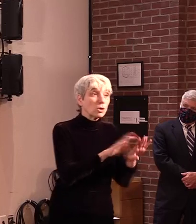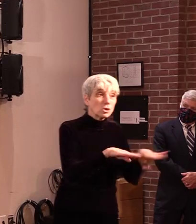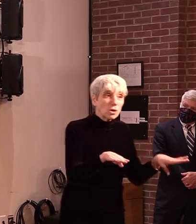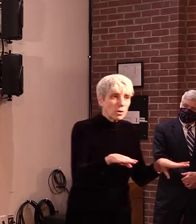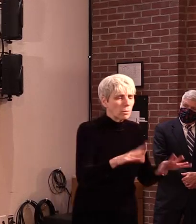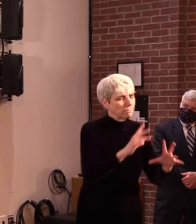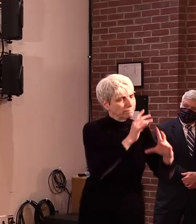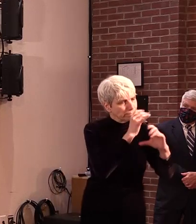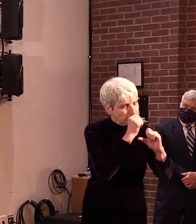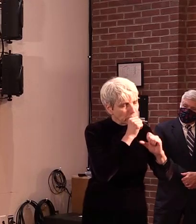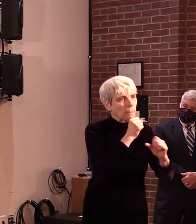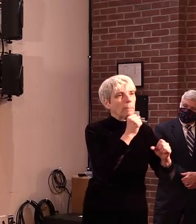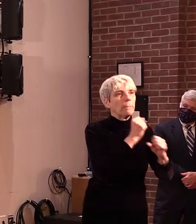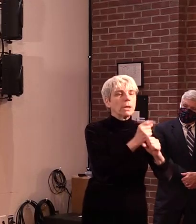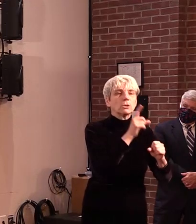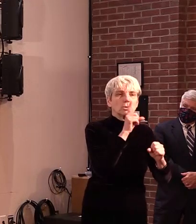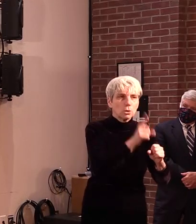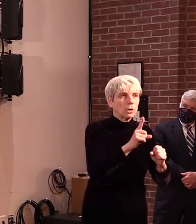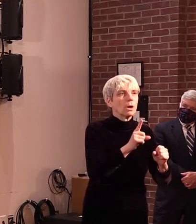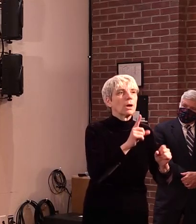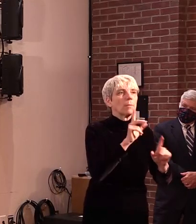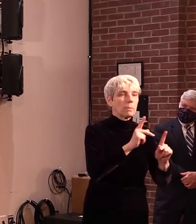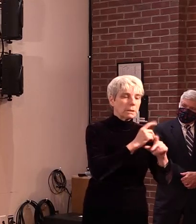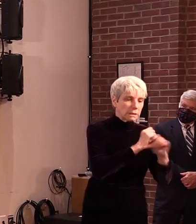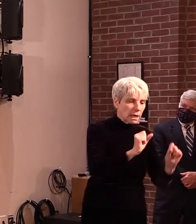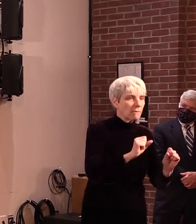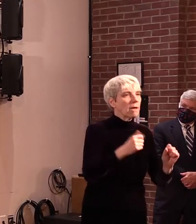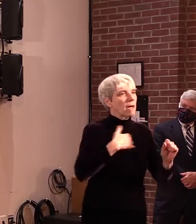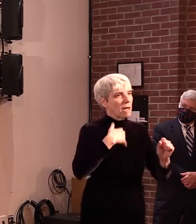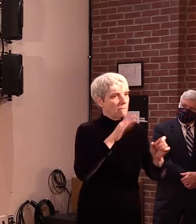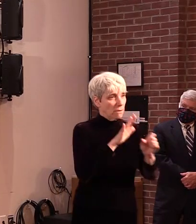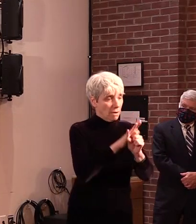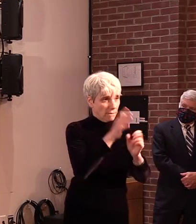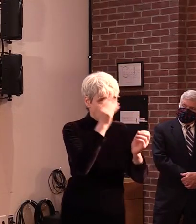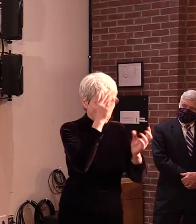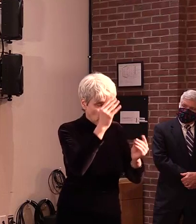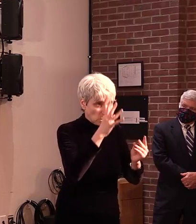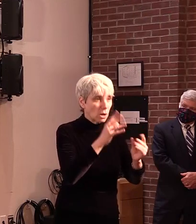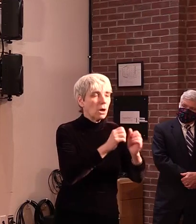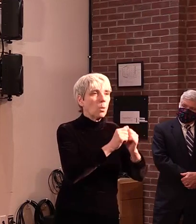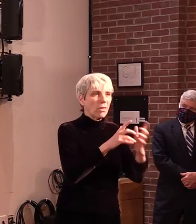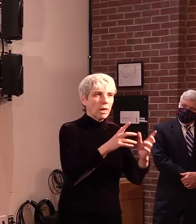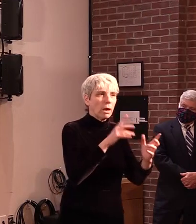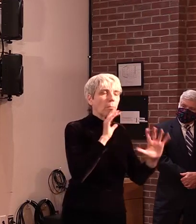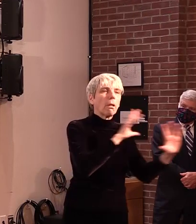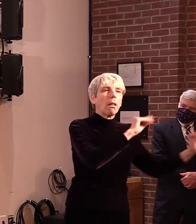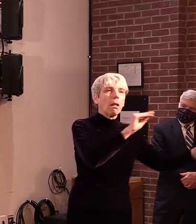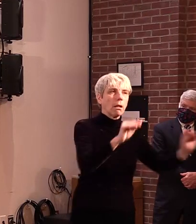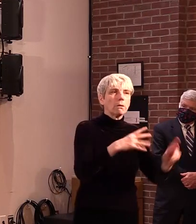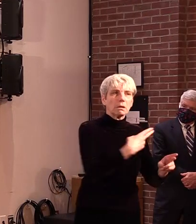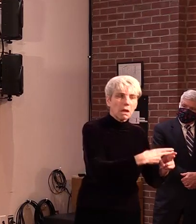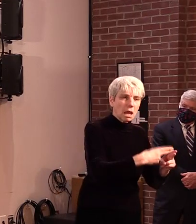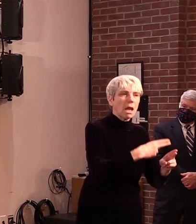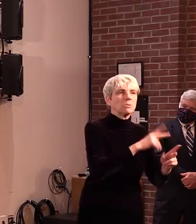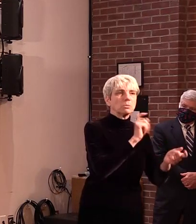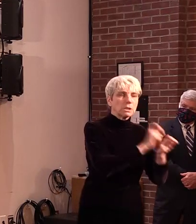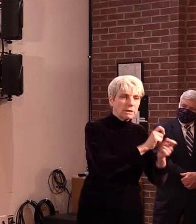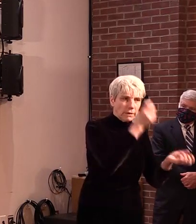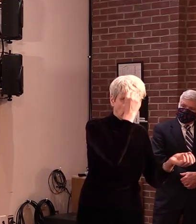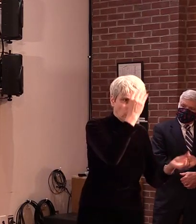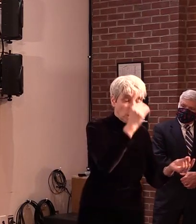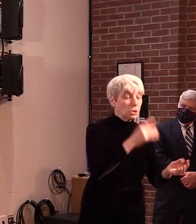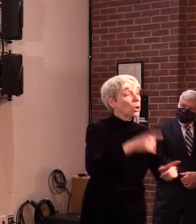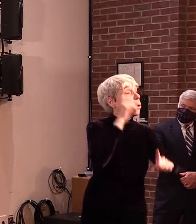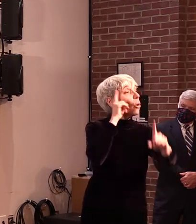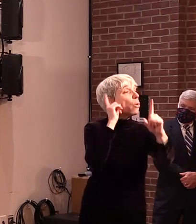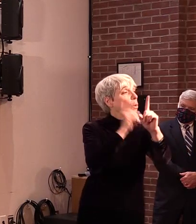ensure everyone has the information they need, with the goal of keeping schools healthy and open. And